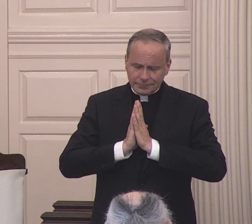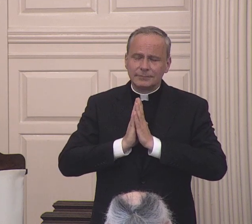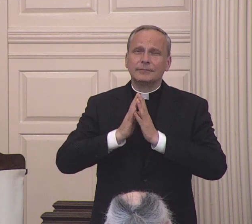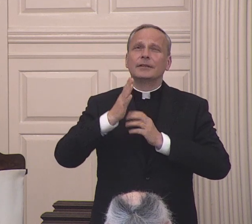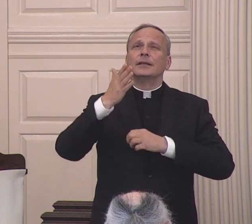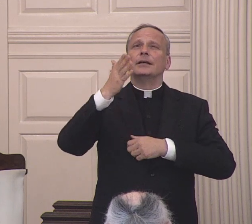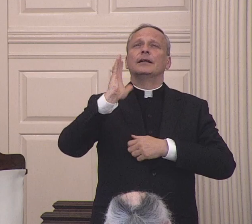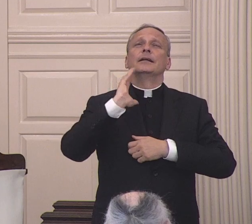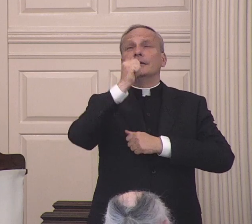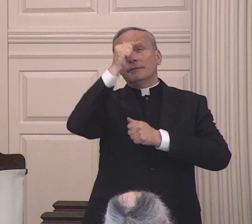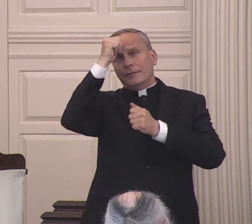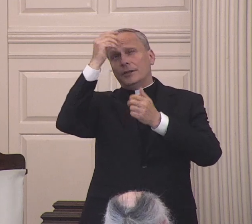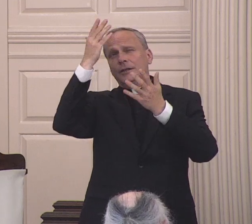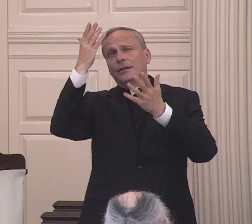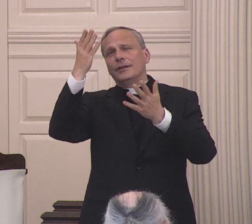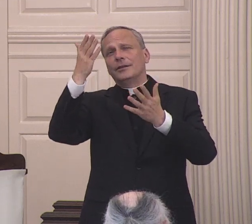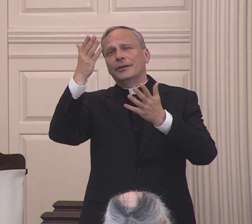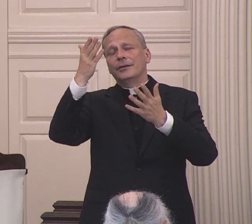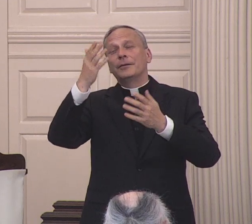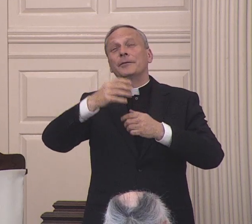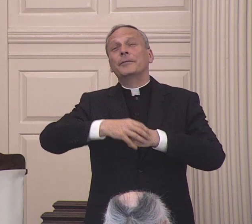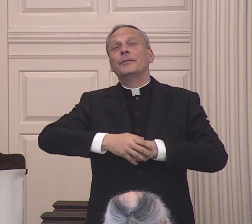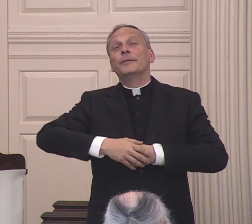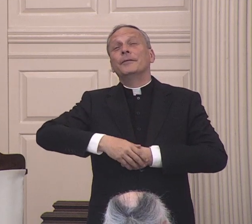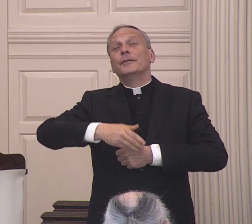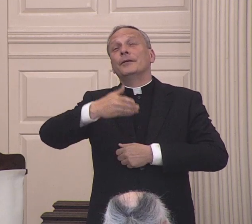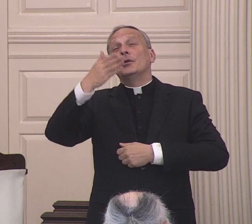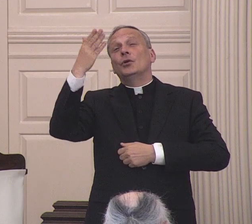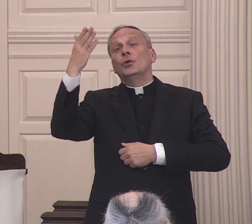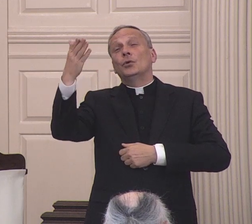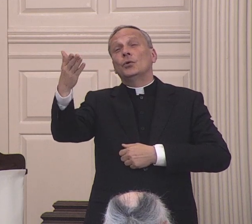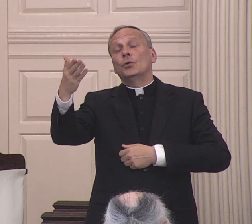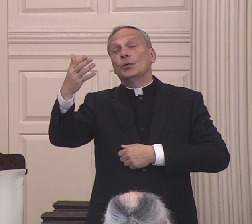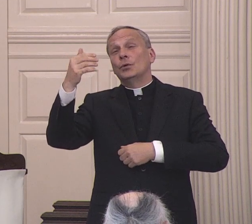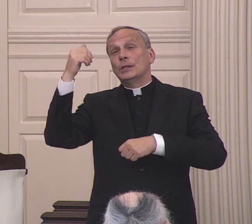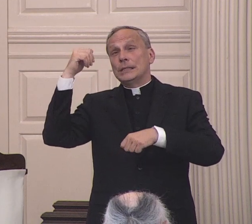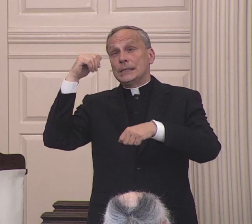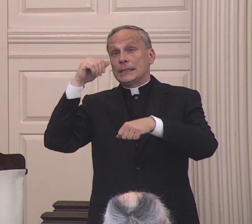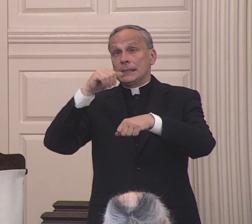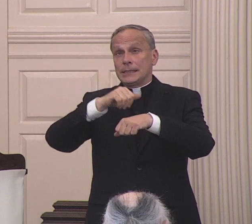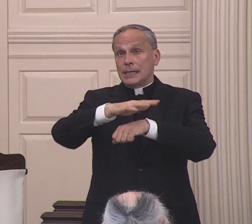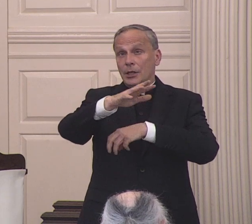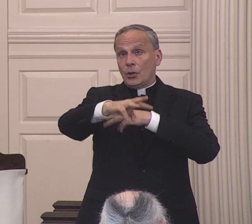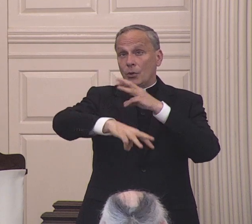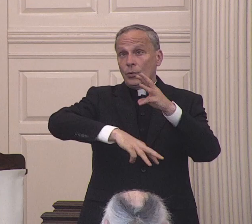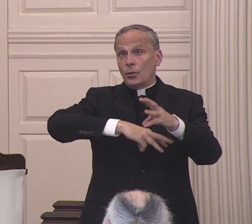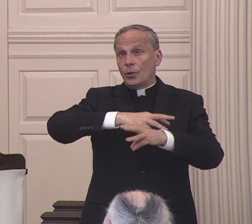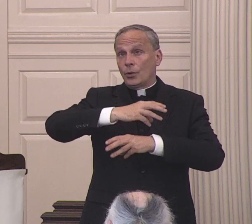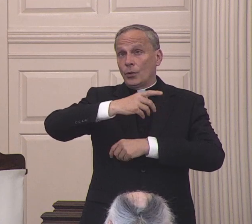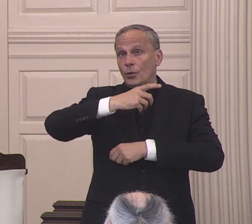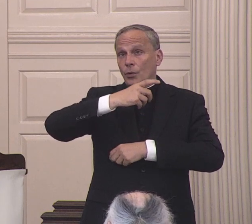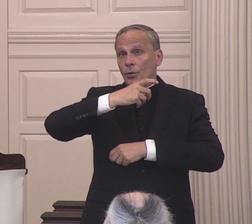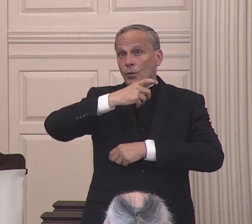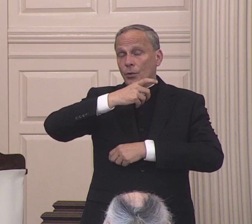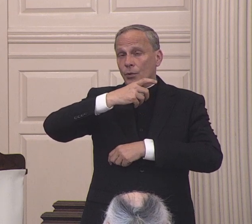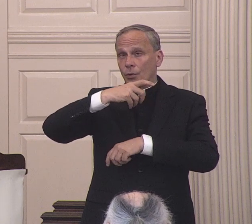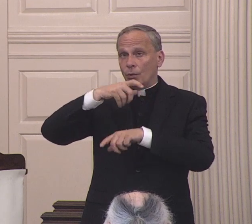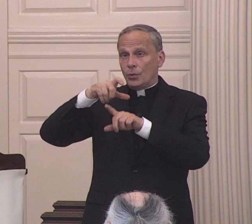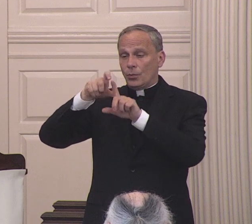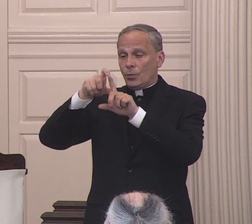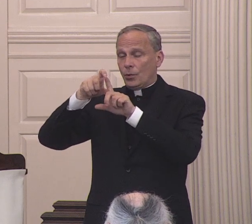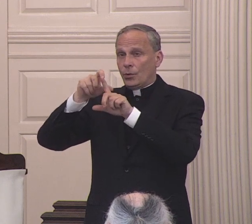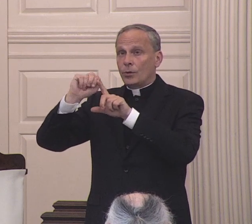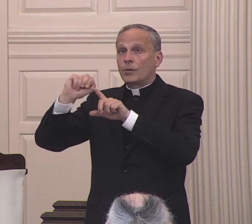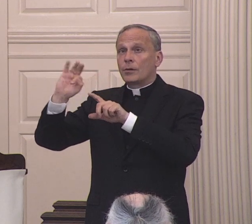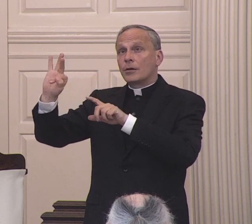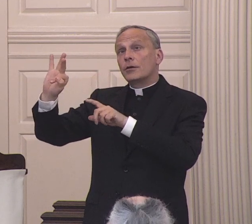God our Father, who by sending into the world the word of truth and the spirit